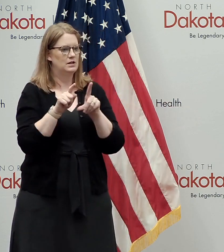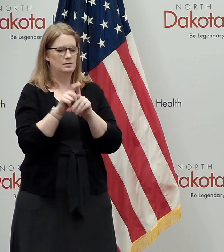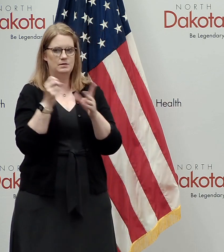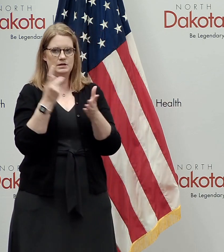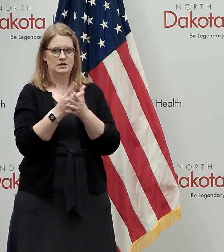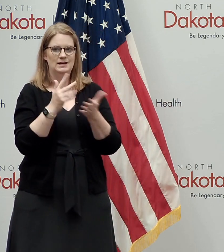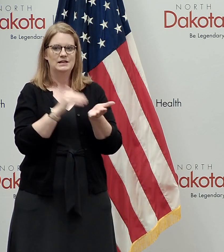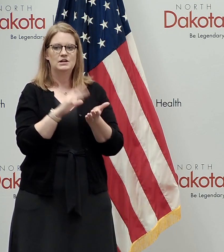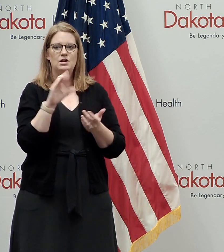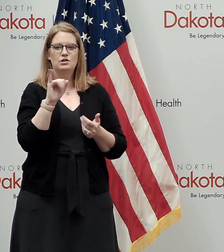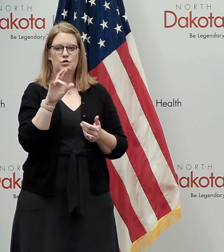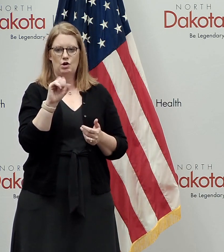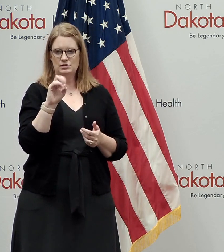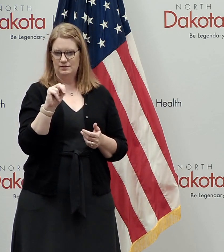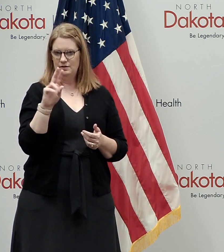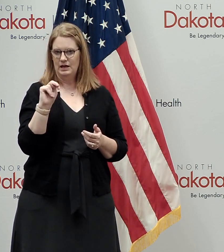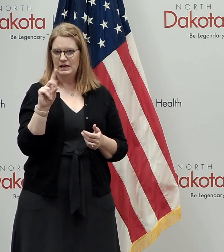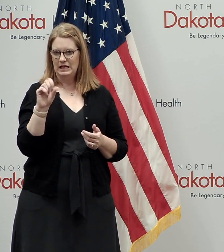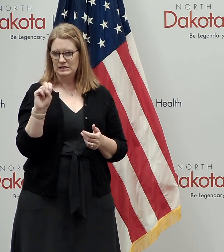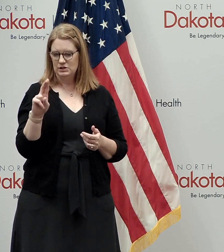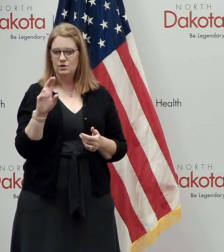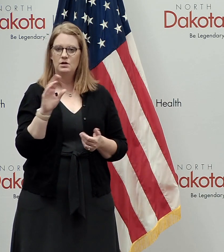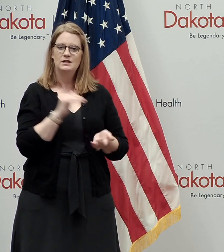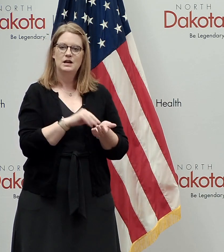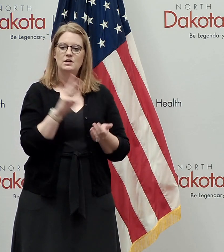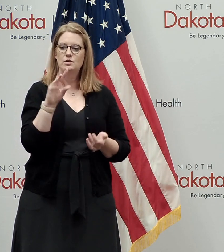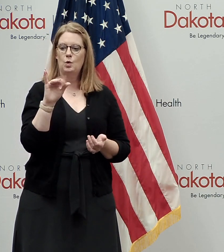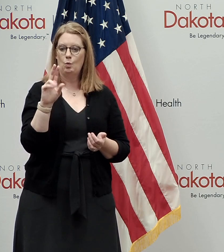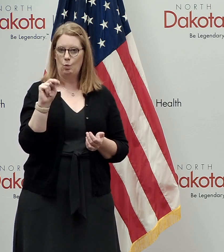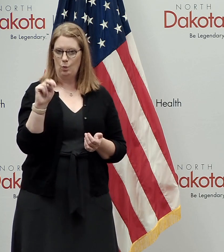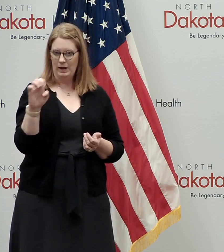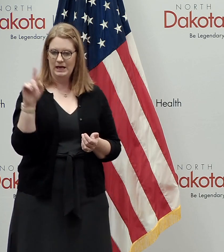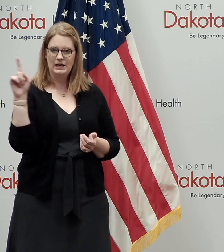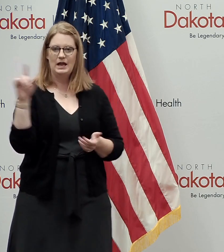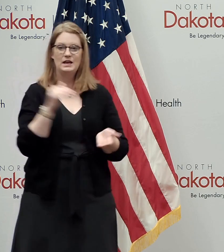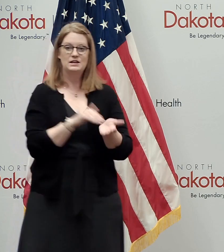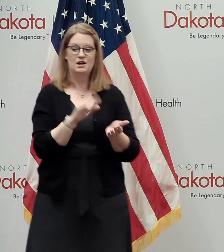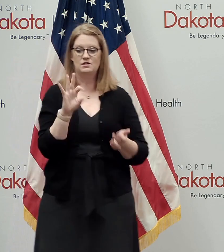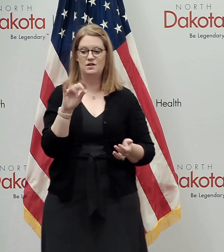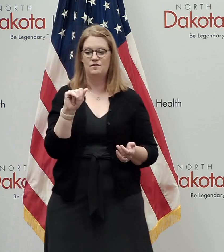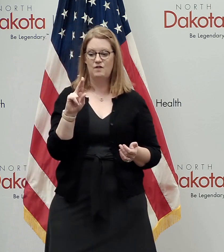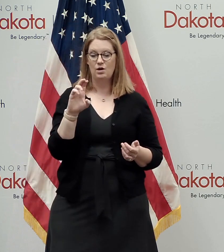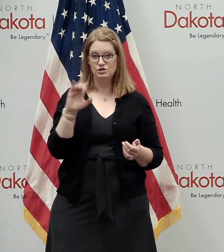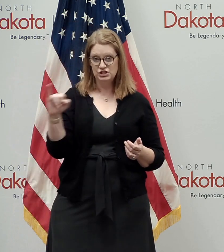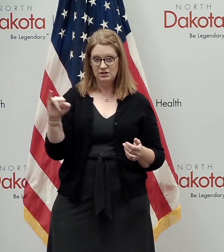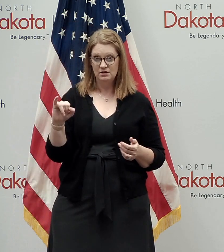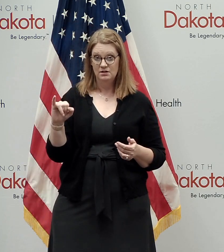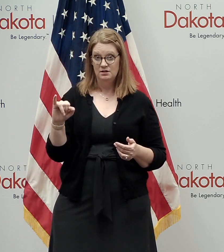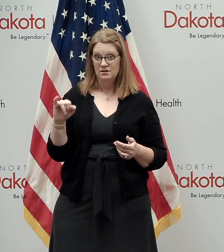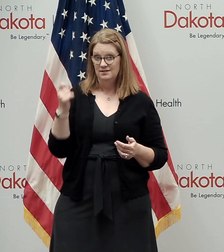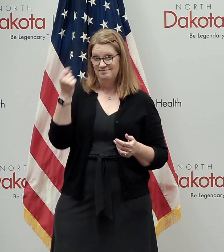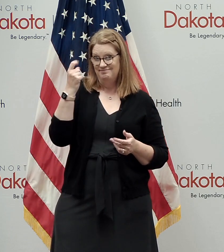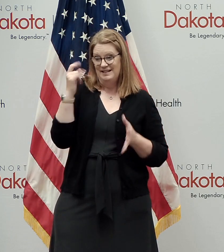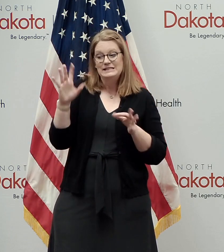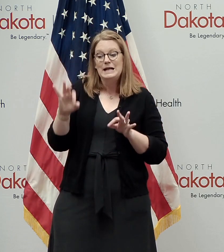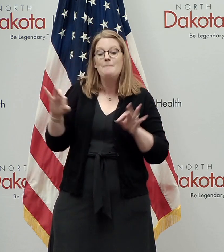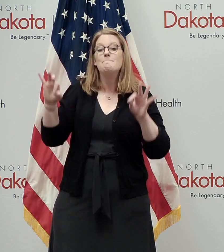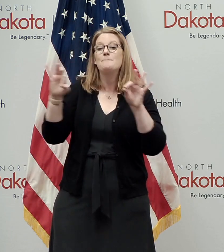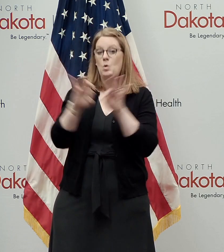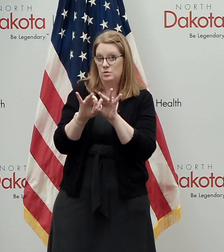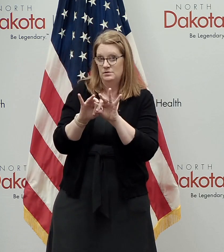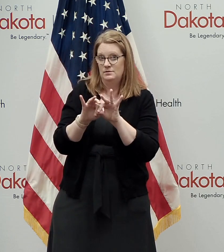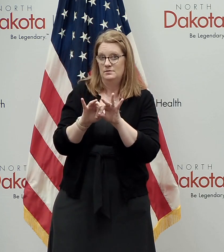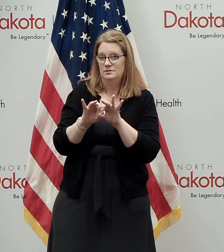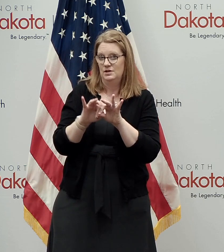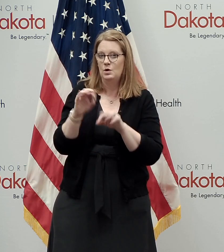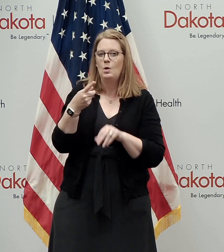Dr. Carson from NDSU, Dr. Wynn, and Dr. Fauci just came out and said, yes, this is important to have pre-testing before you return to